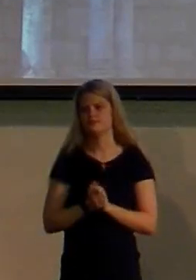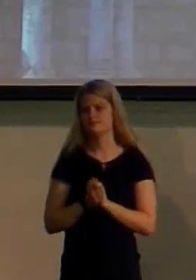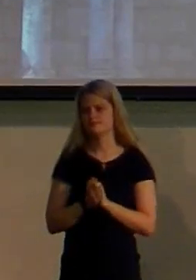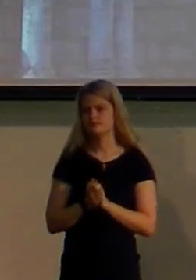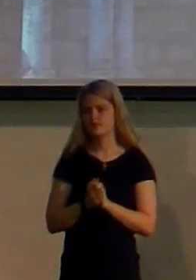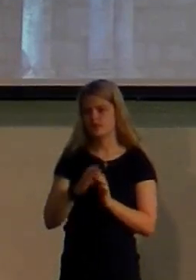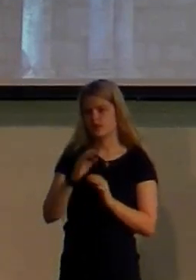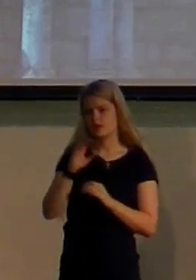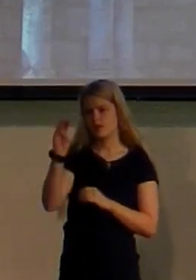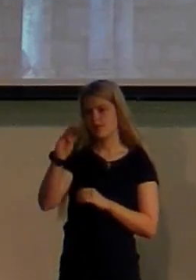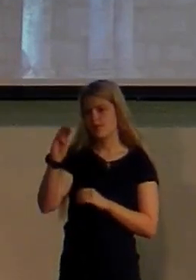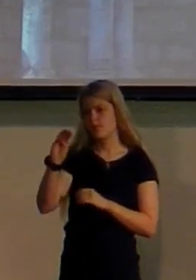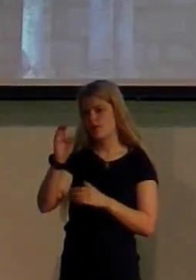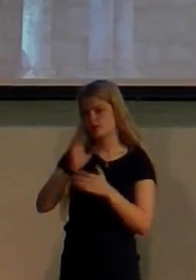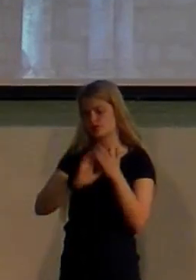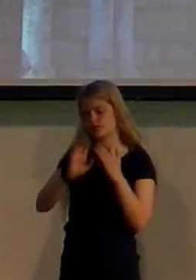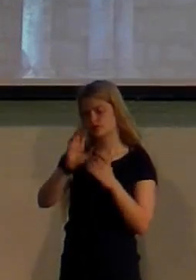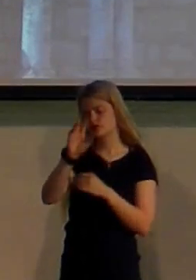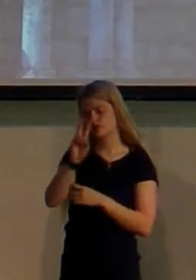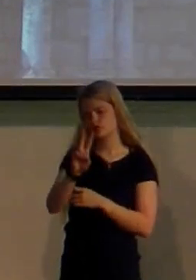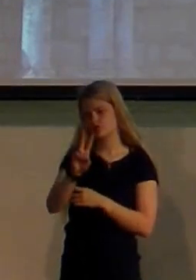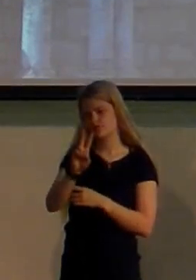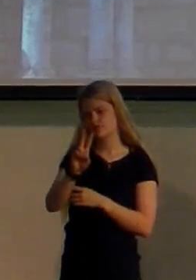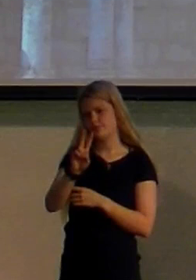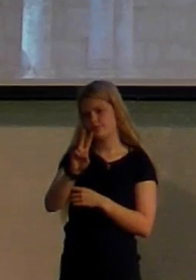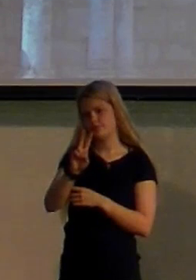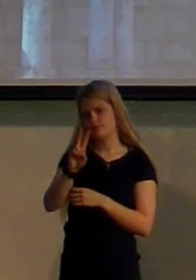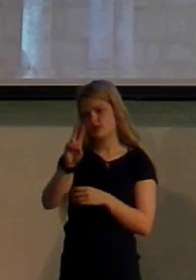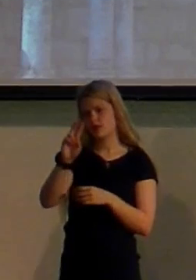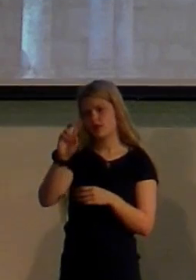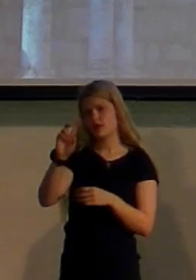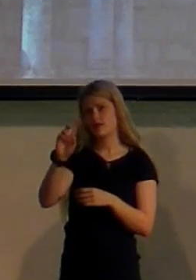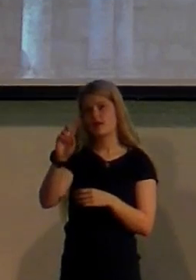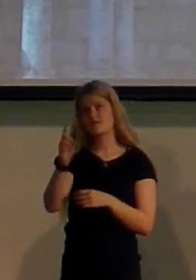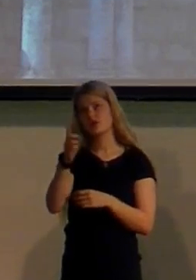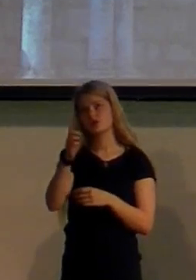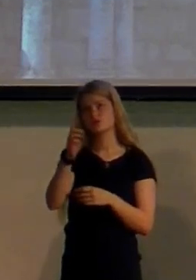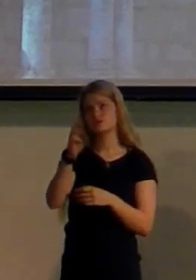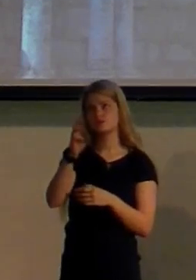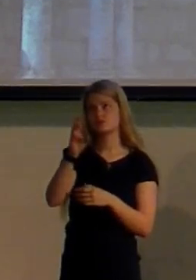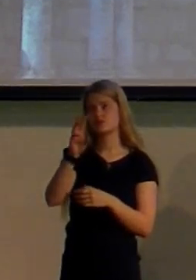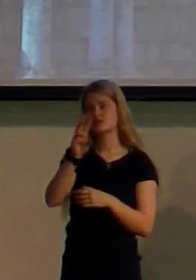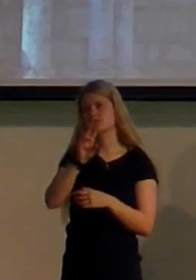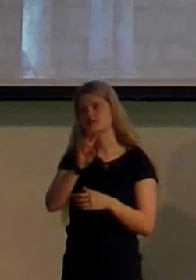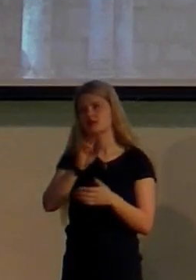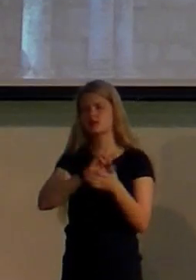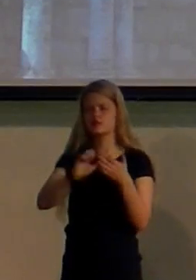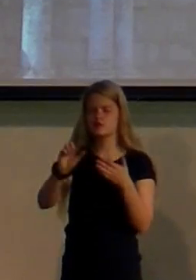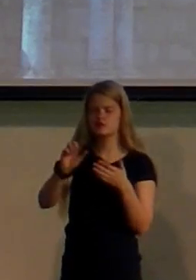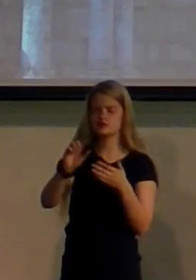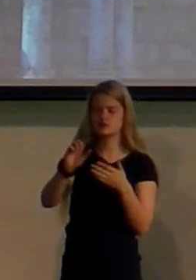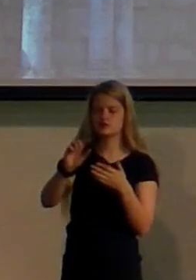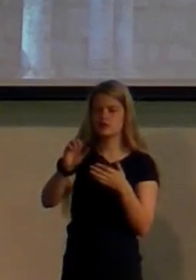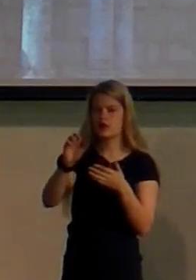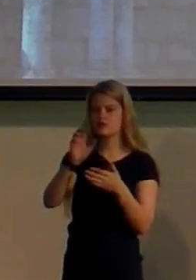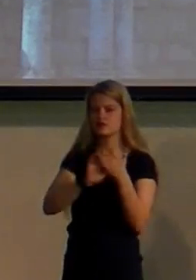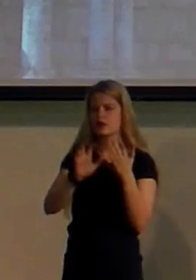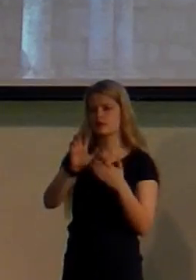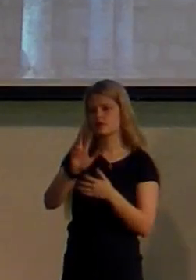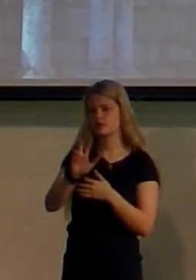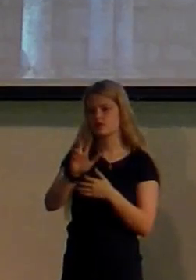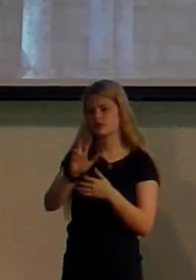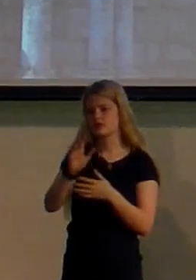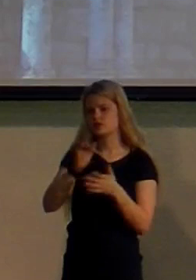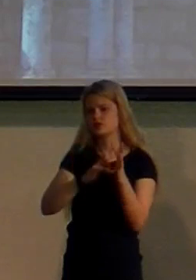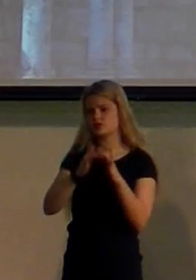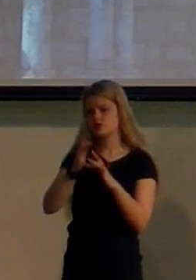In Mark chapter 2, and that's our study for the day, Mark chapter 2 and the first 6 verses of Mark chapter 3, Jesus enters